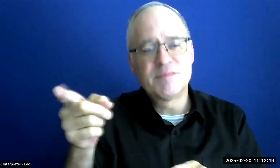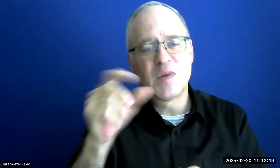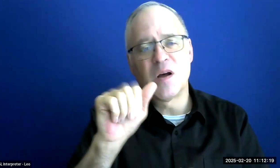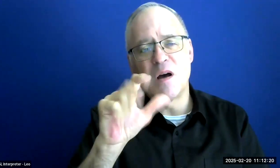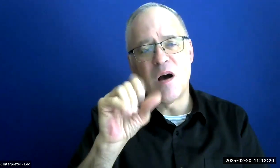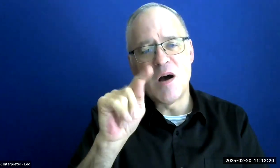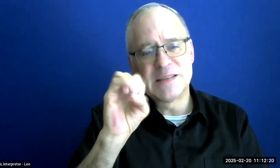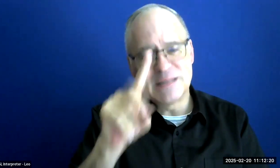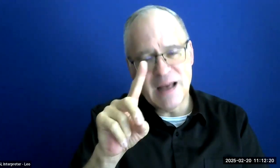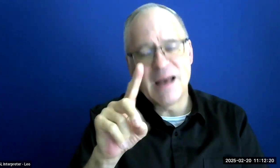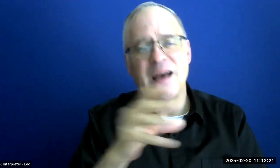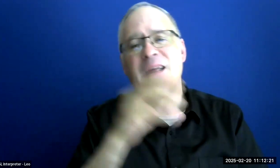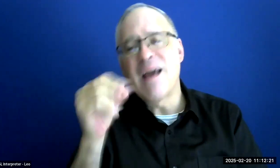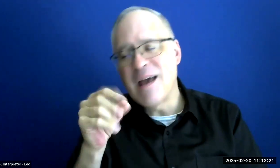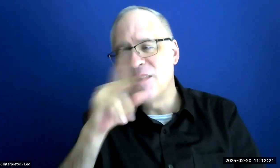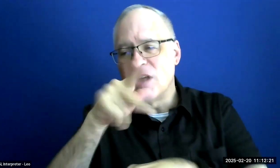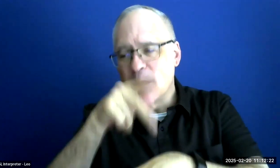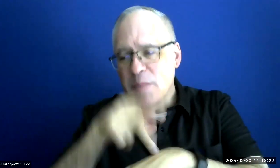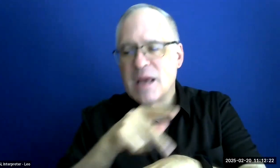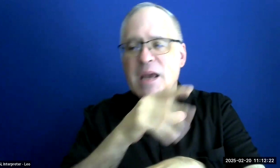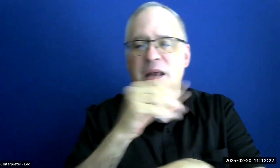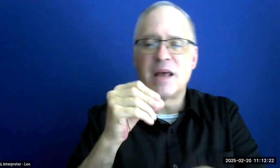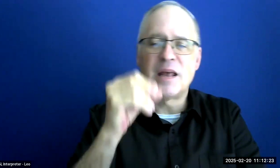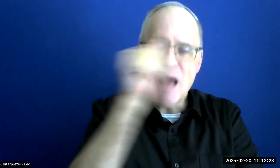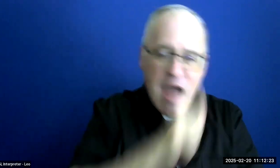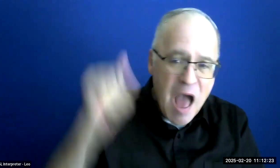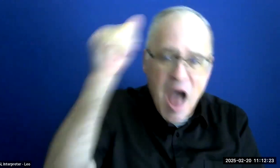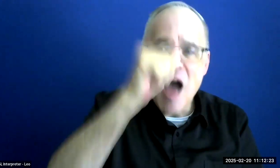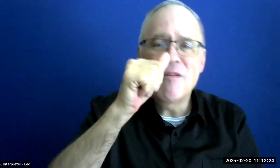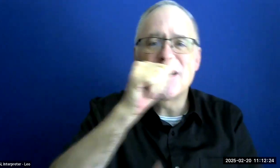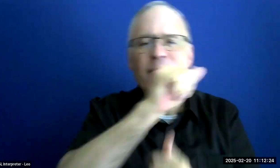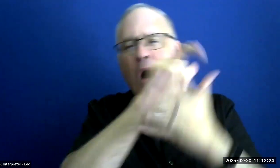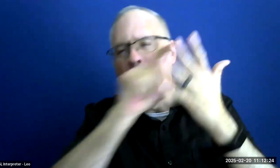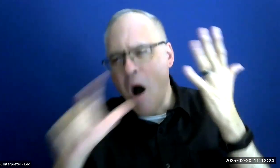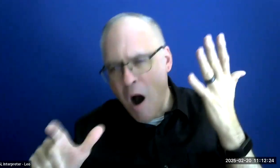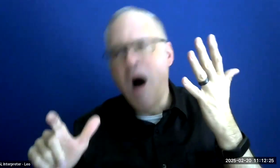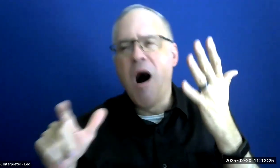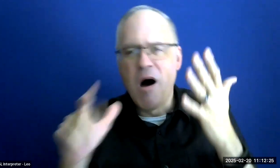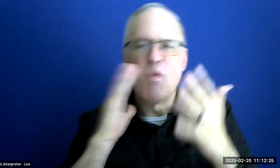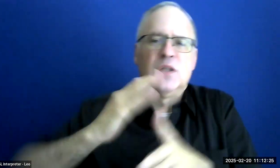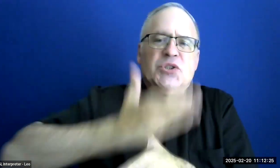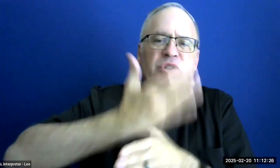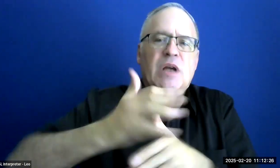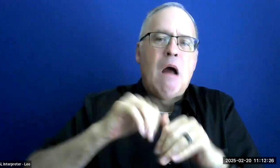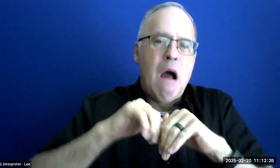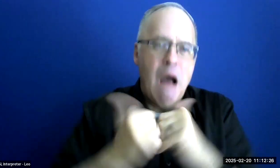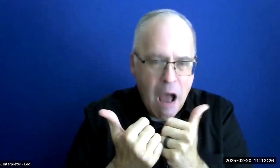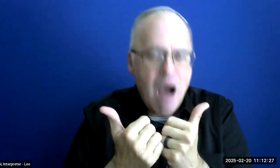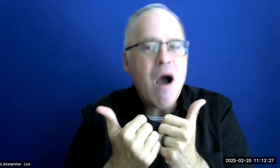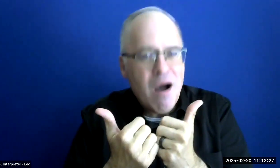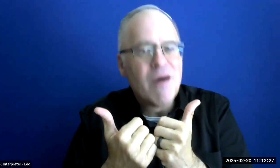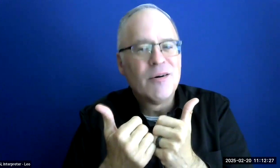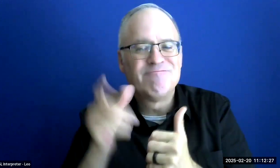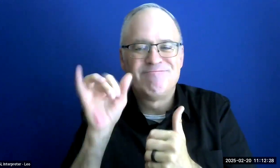from the Philippines, the United States, and Africa, all sharing how regionalization will improve the effectiveness of outreach